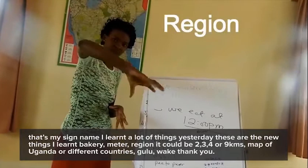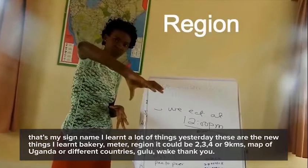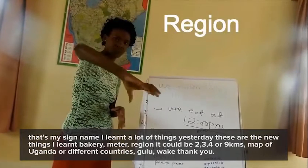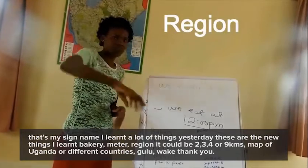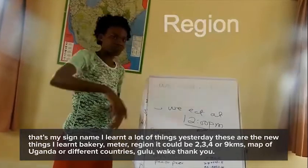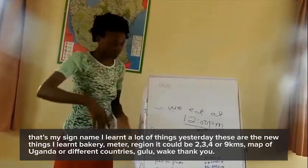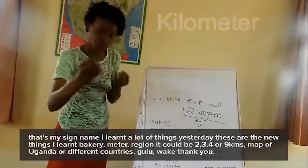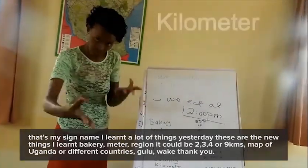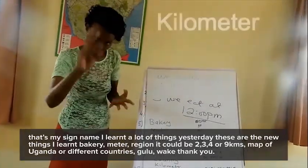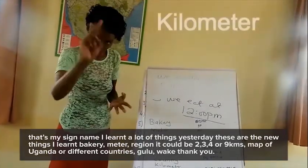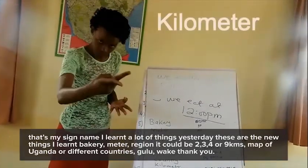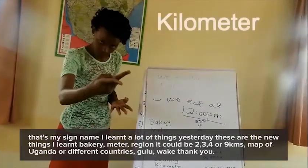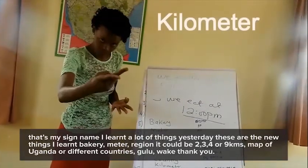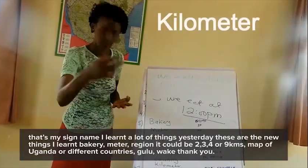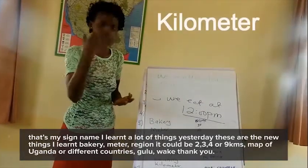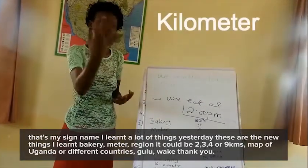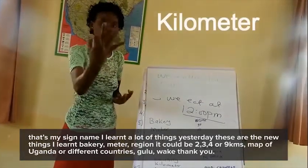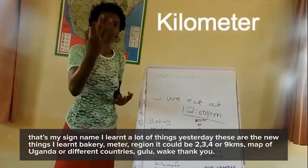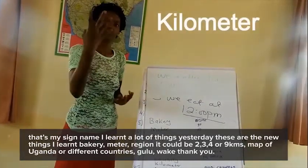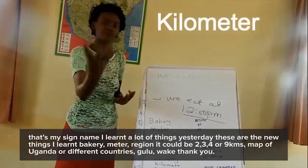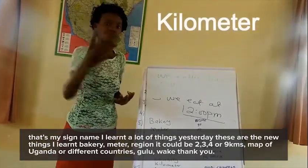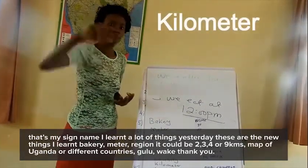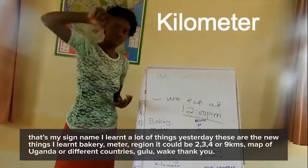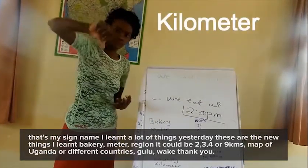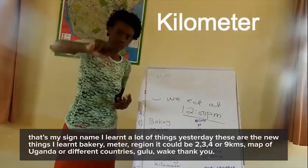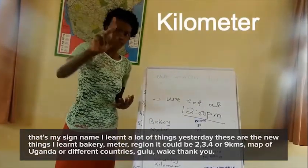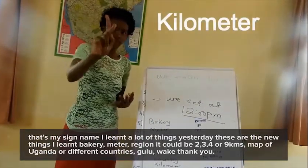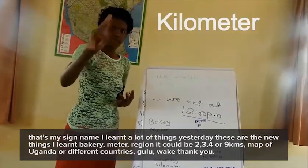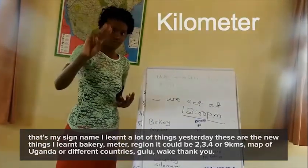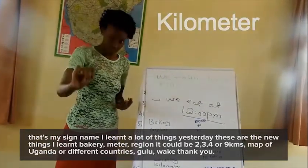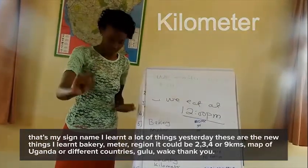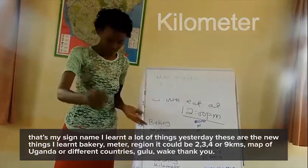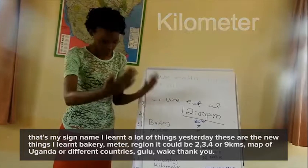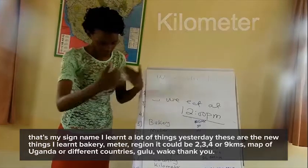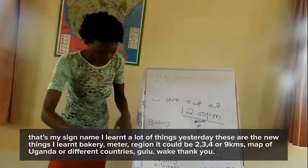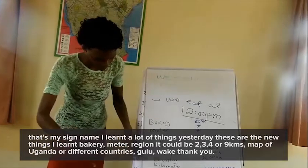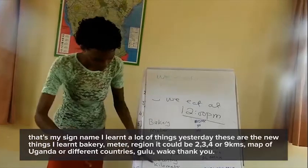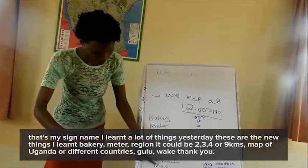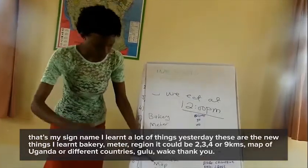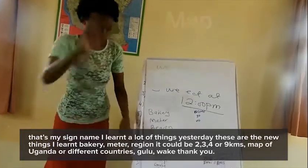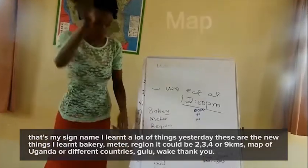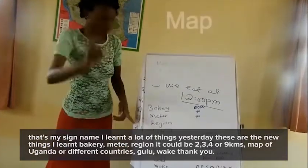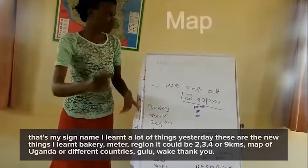region, it could be 2, 3, 4, or 9 kilometers,